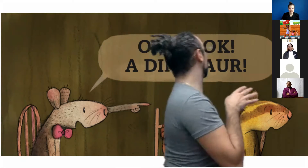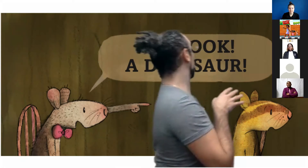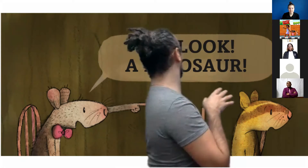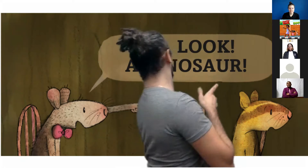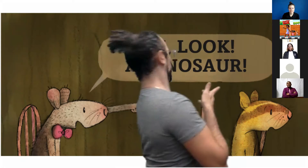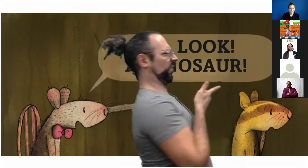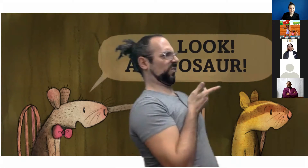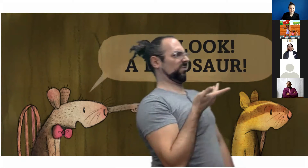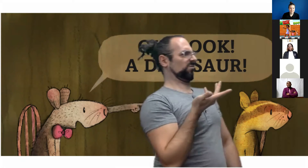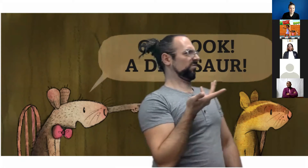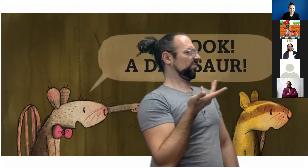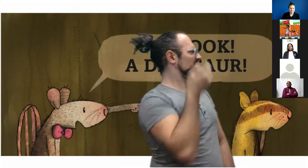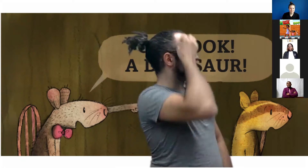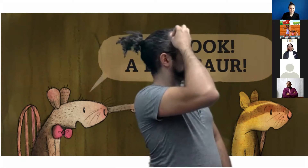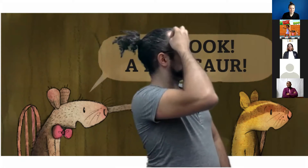Chipmunk looked.